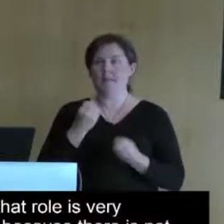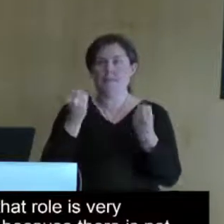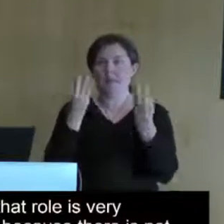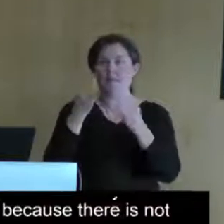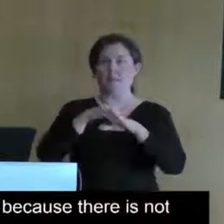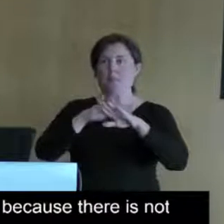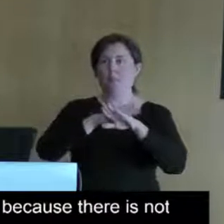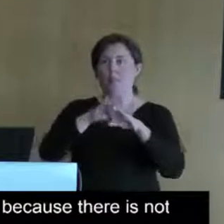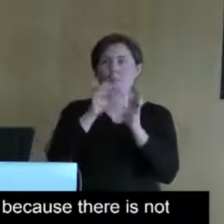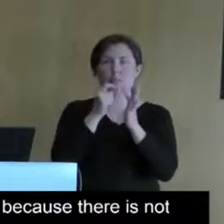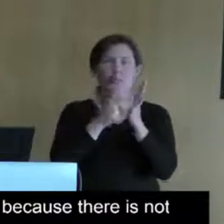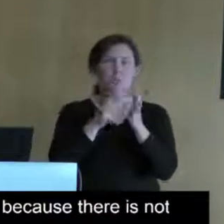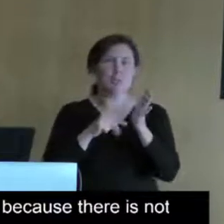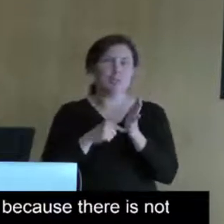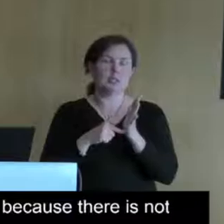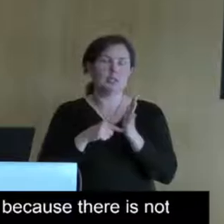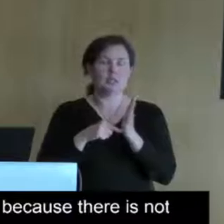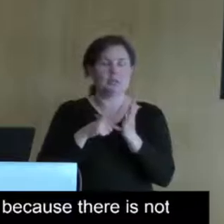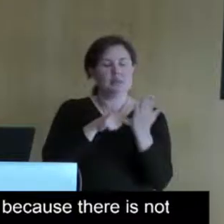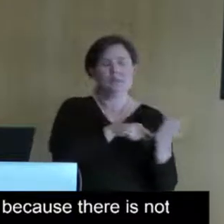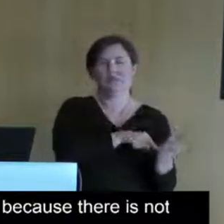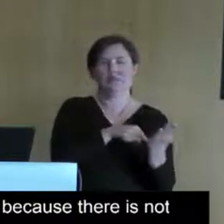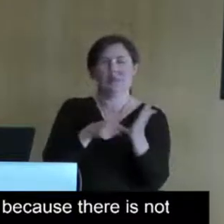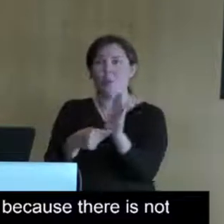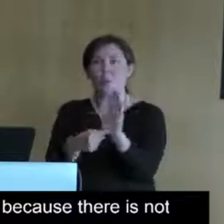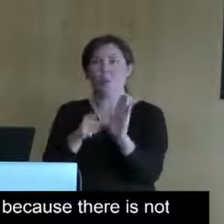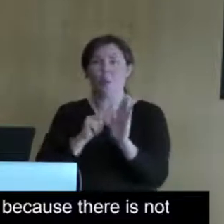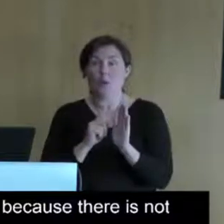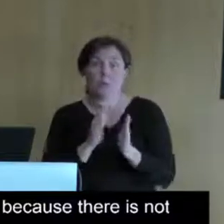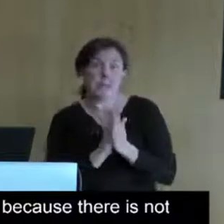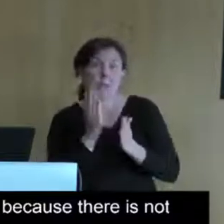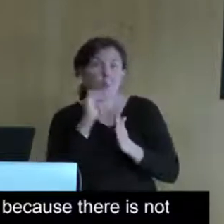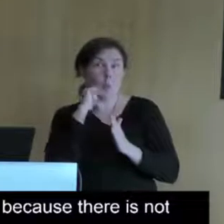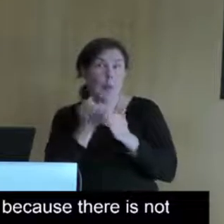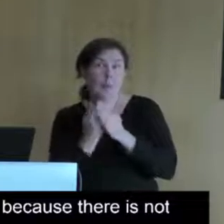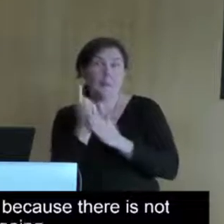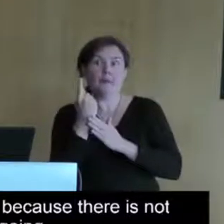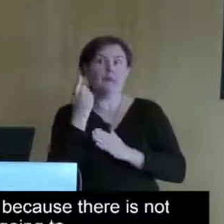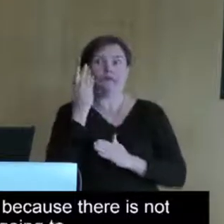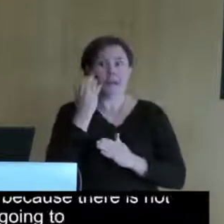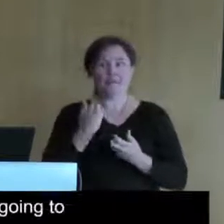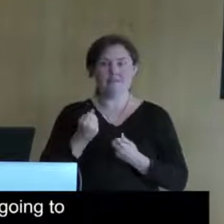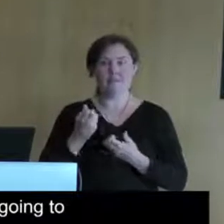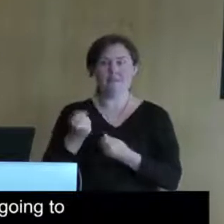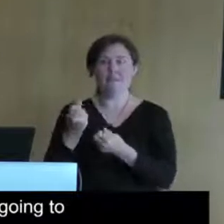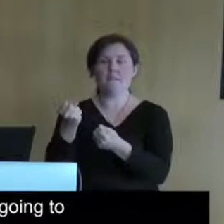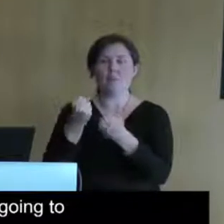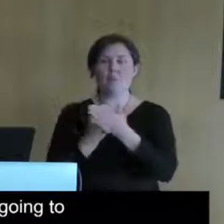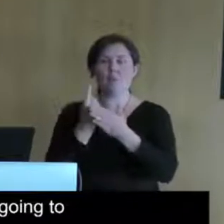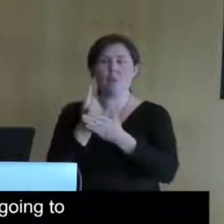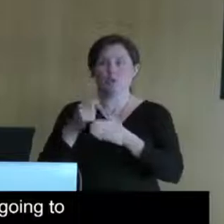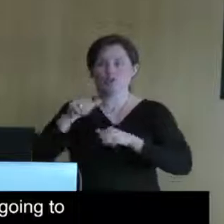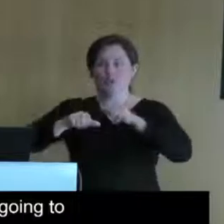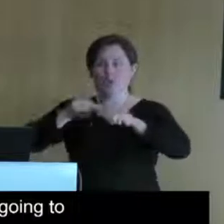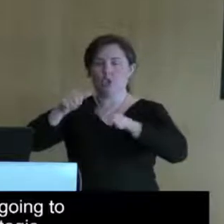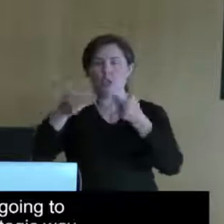suggesting that the time to be taking up that role is very quickly once the announcements are made, because